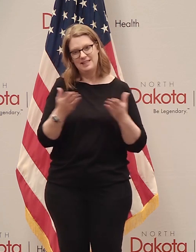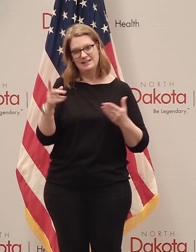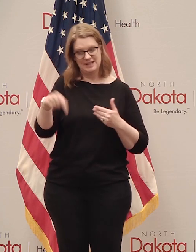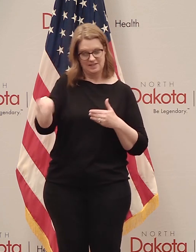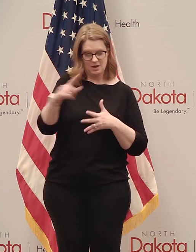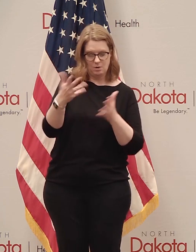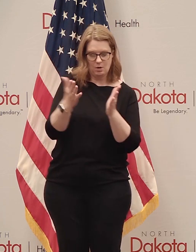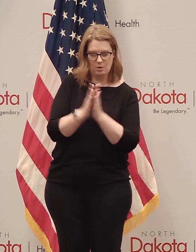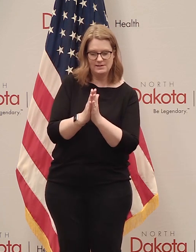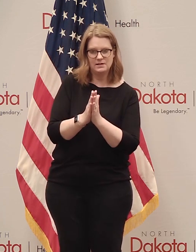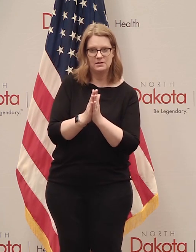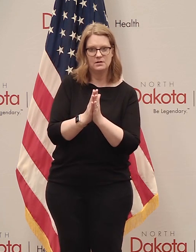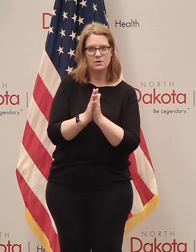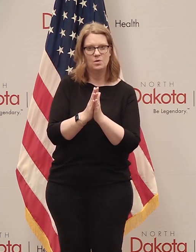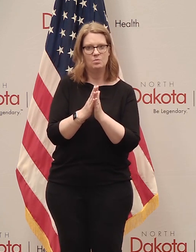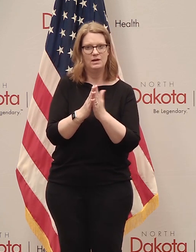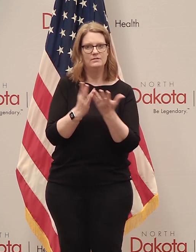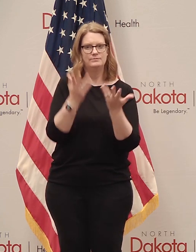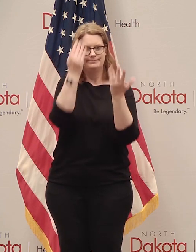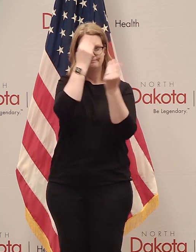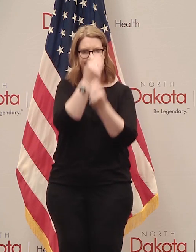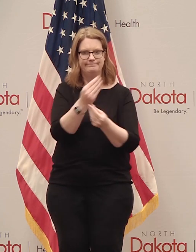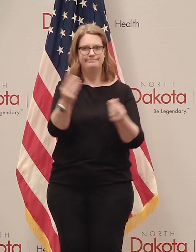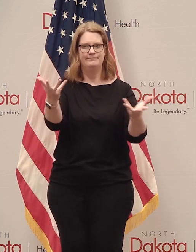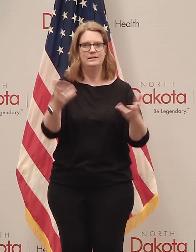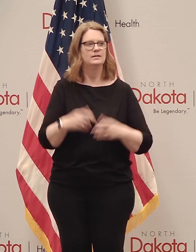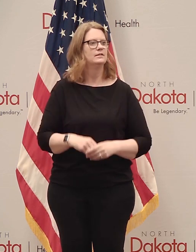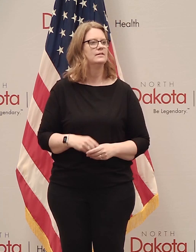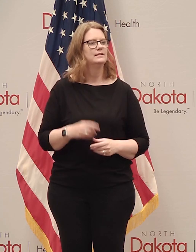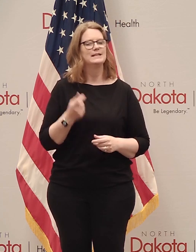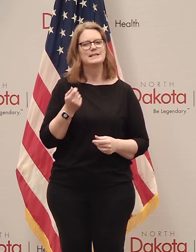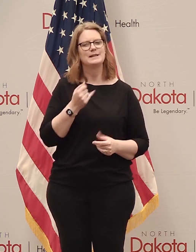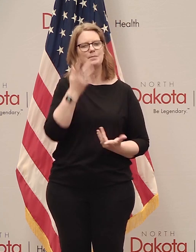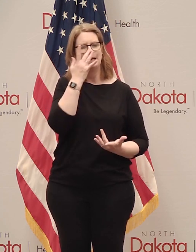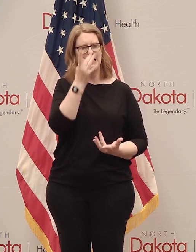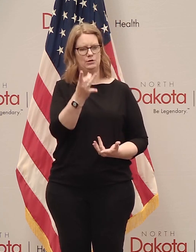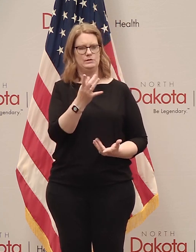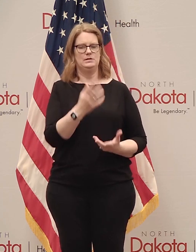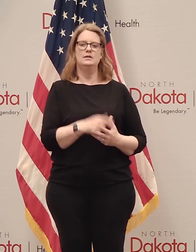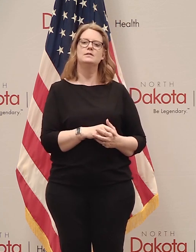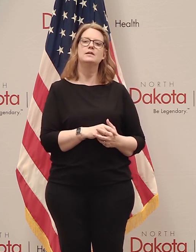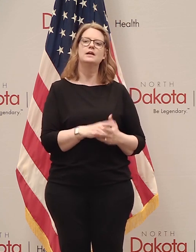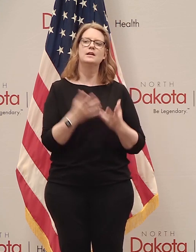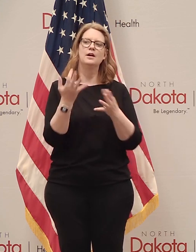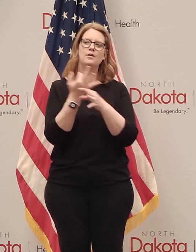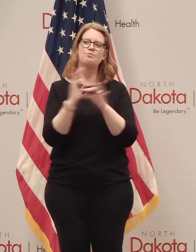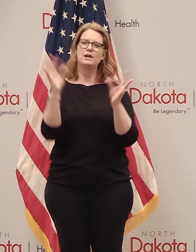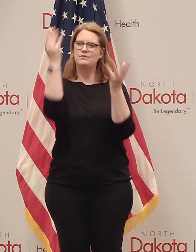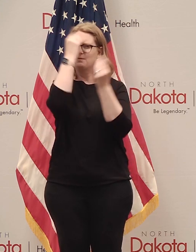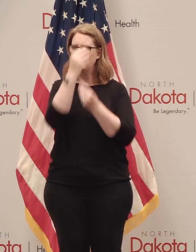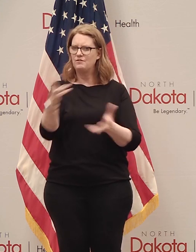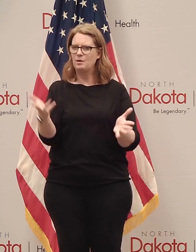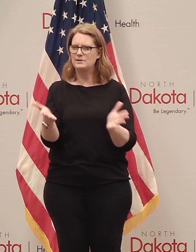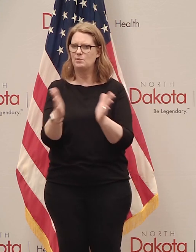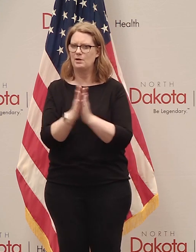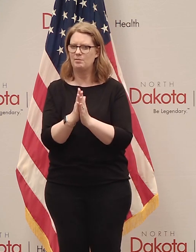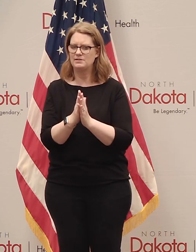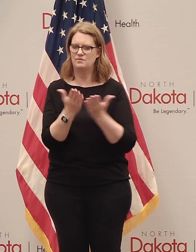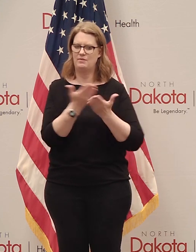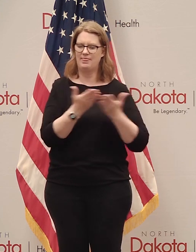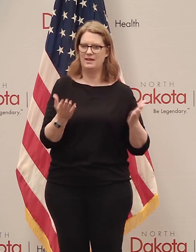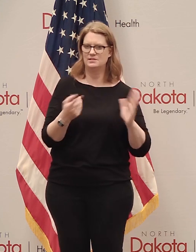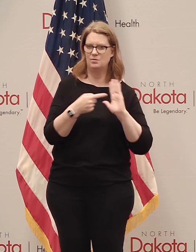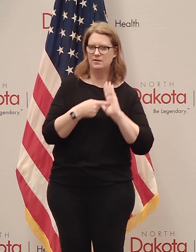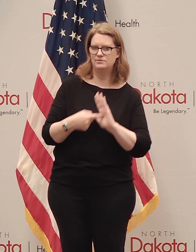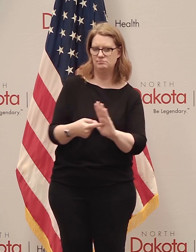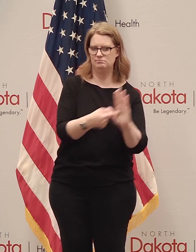that we have already shared publicly. So it's a little interesting to get a Freedom of Information request for stuff that's been shared over and